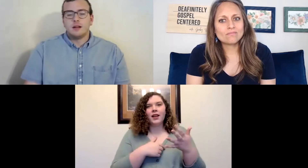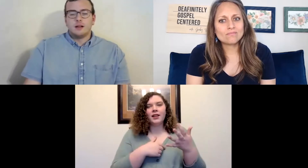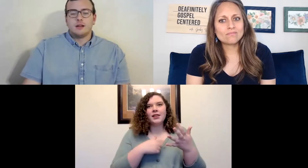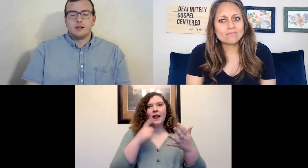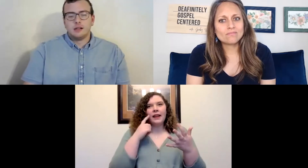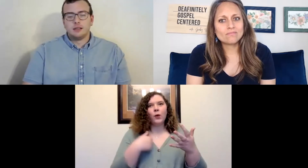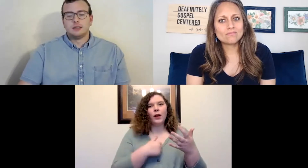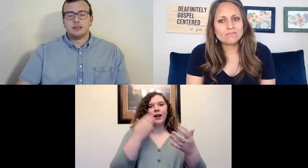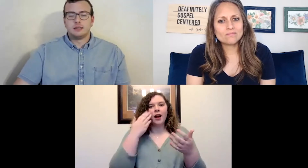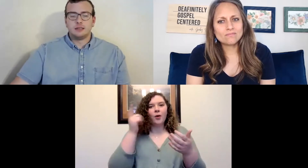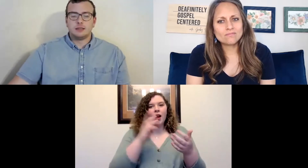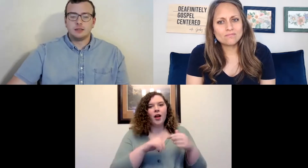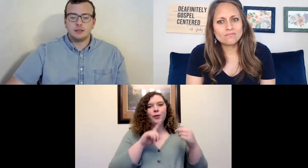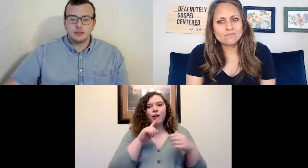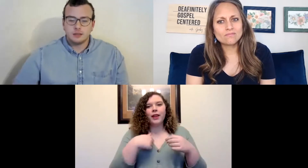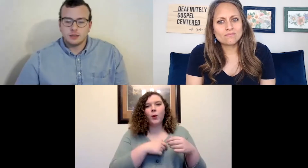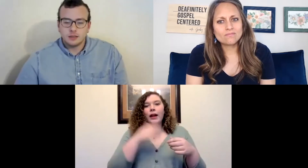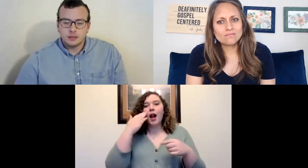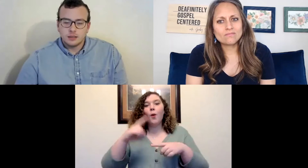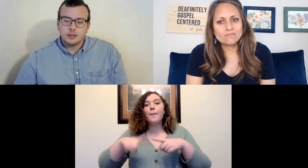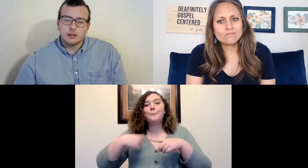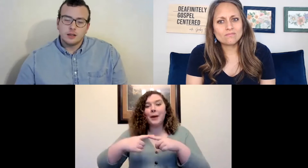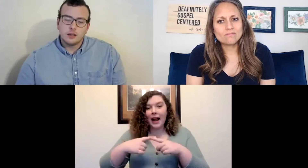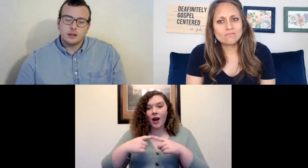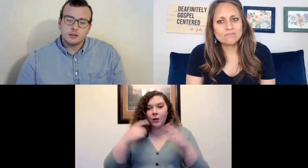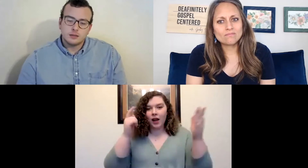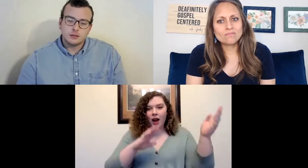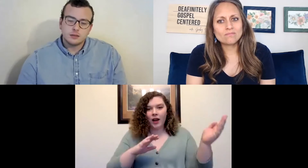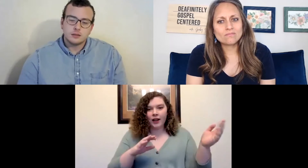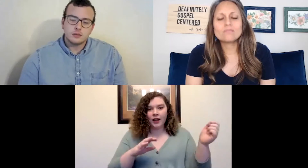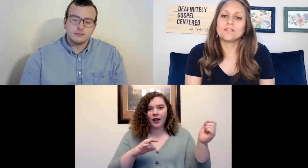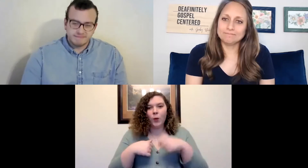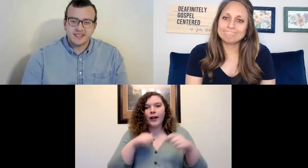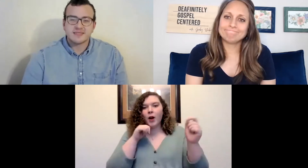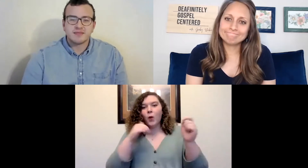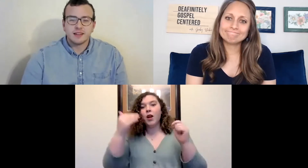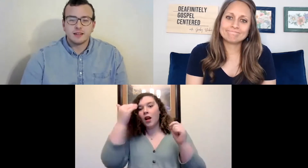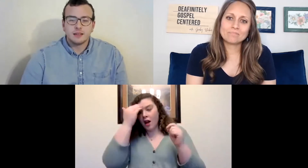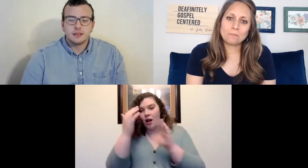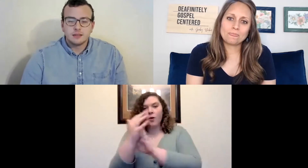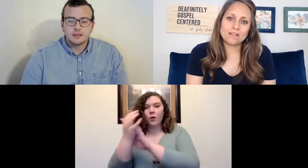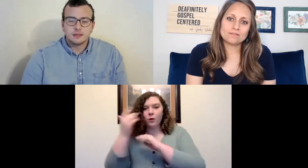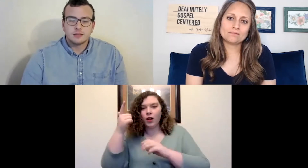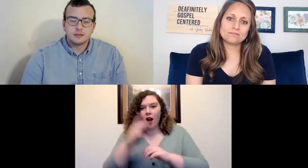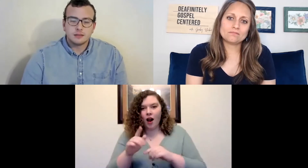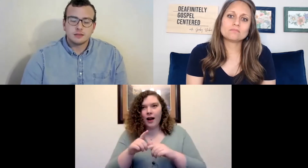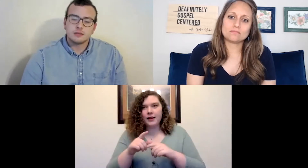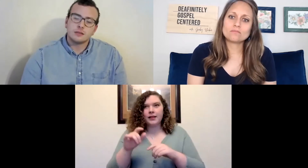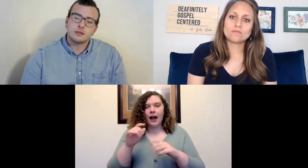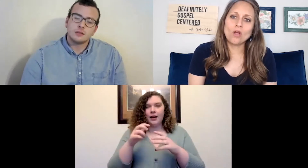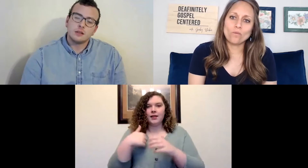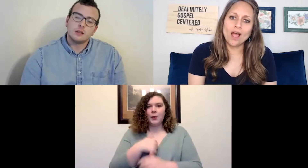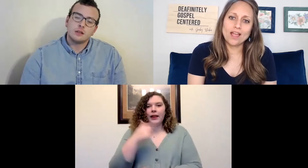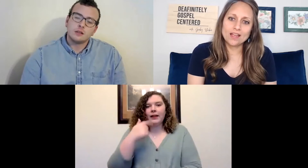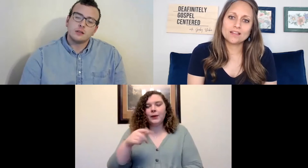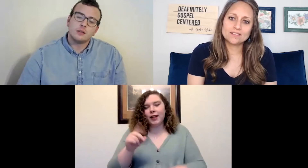Or to put it in more simple terms, I think a lot of us think that we know God, but we really know about God. We don't really know or